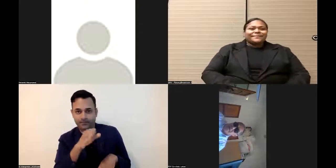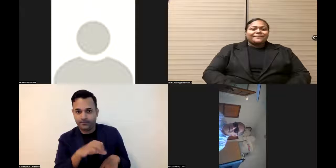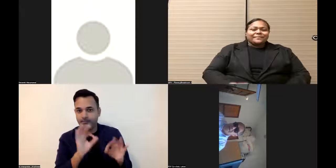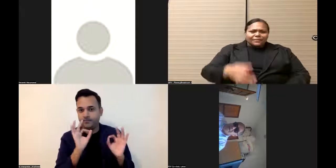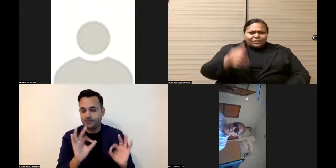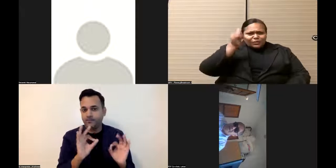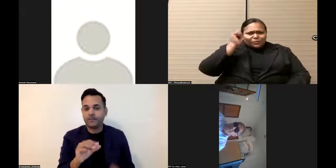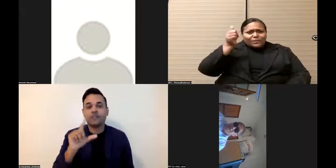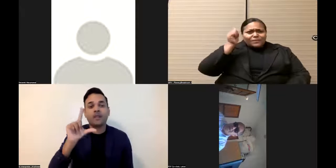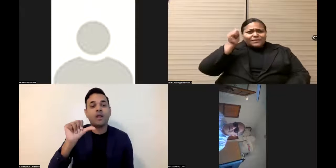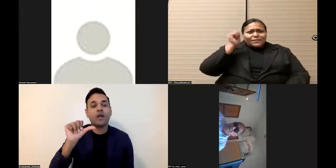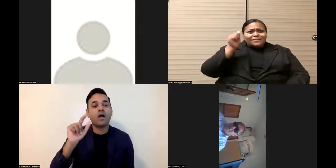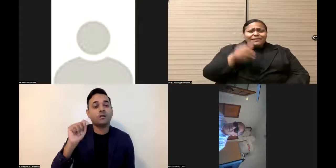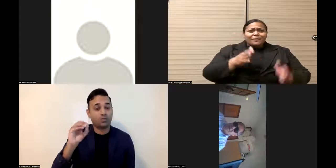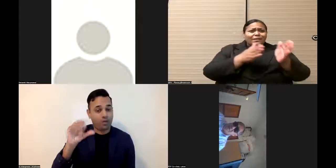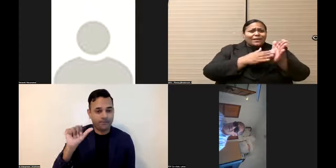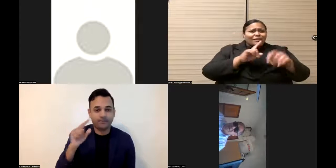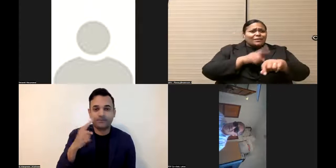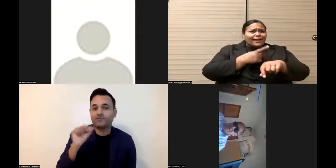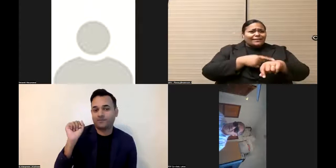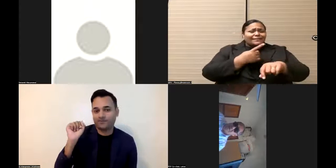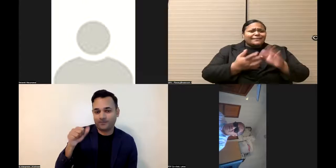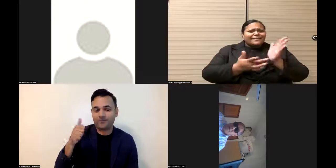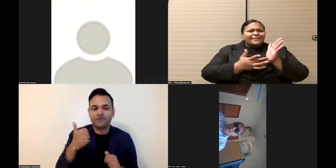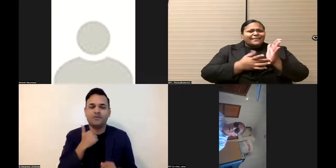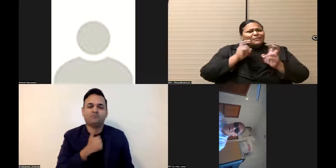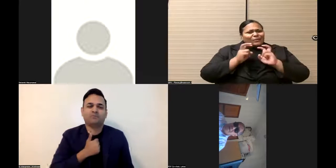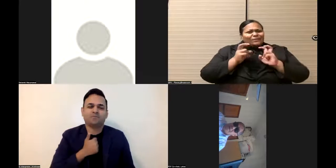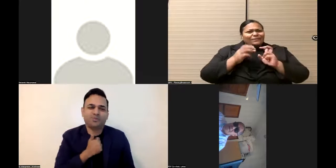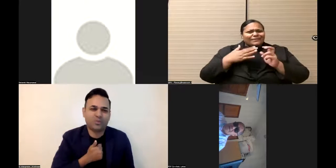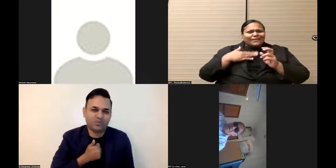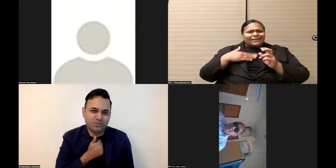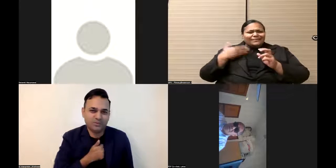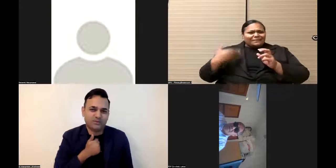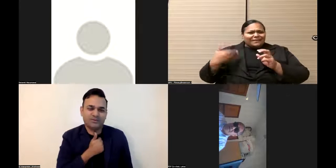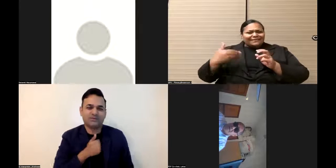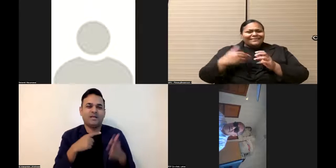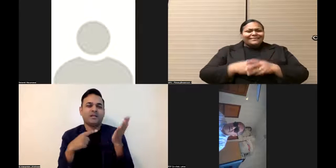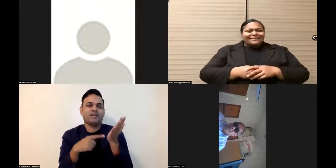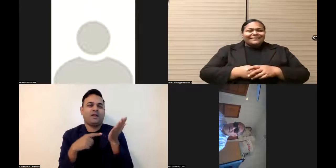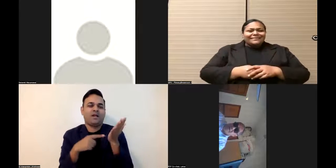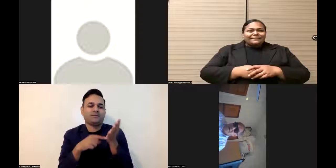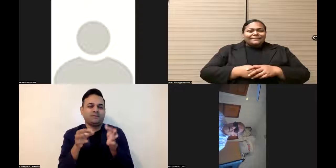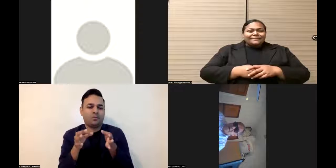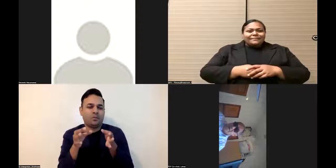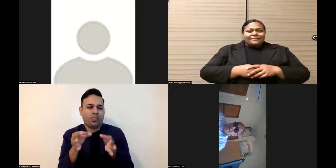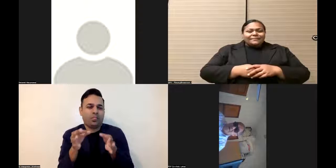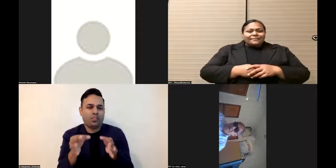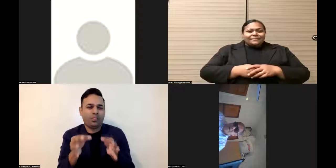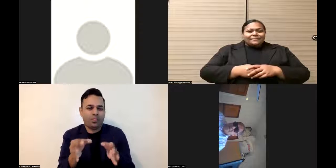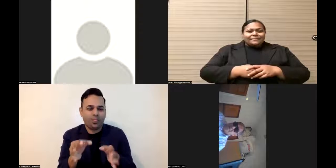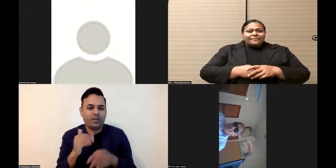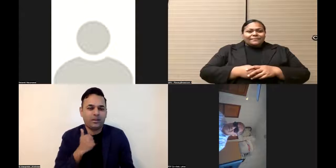my end. Whakalofala hiatu, kia ora, bula vinaka,